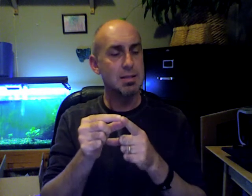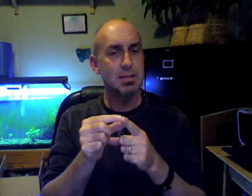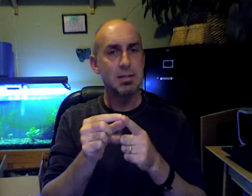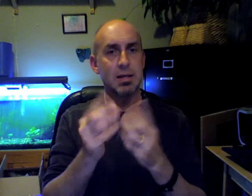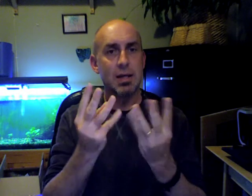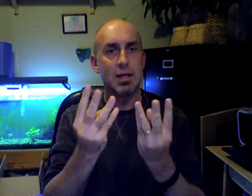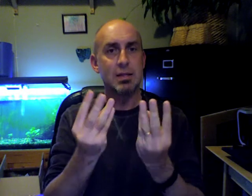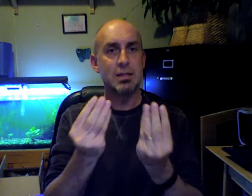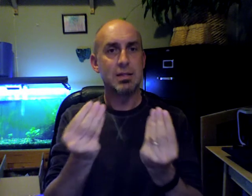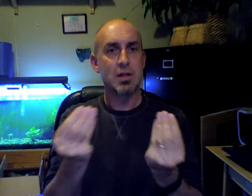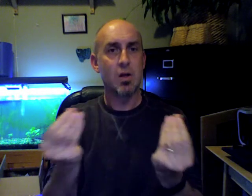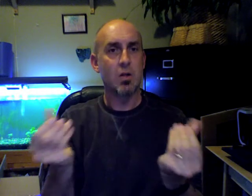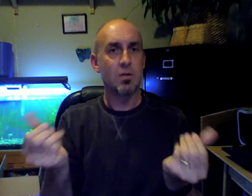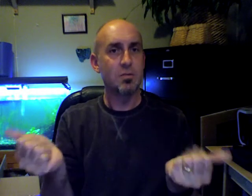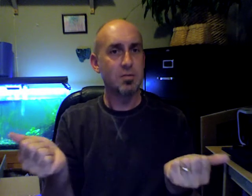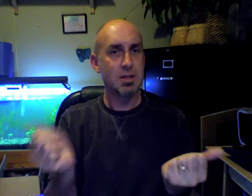is dissolved.